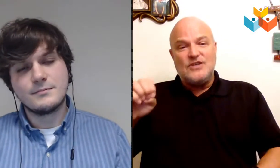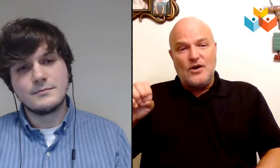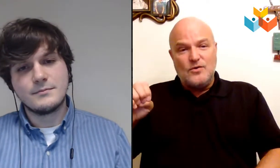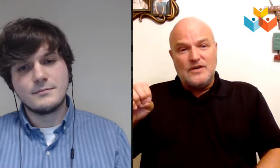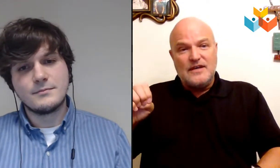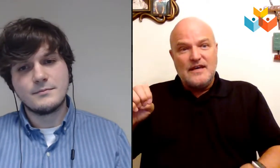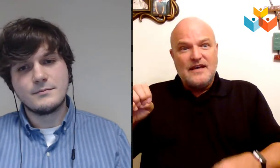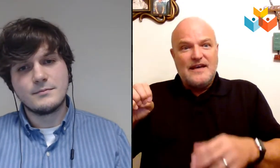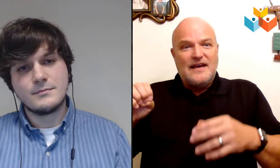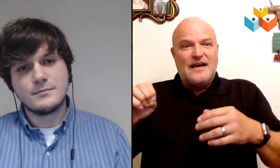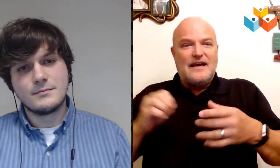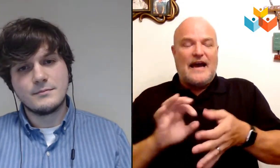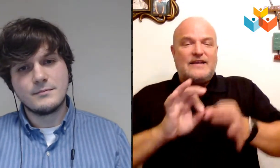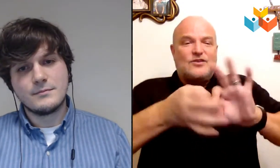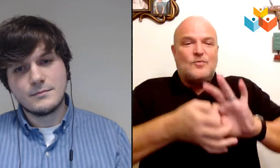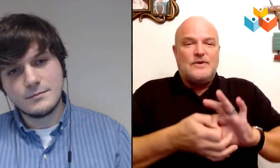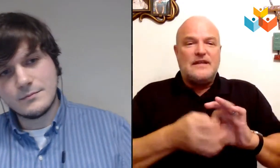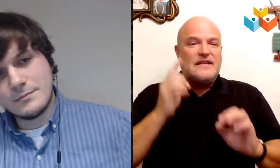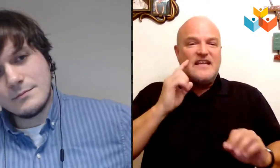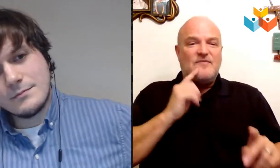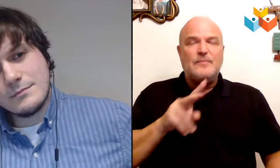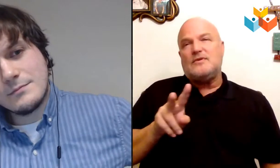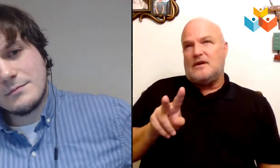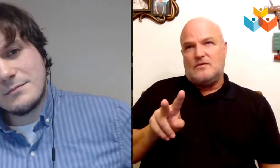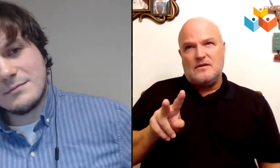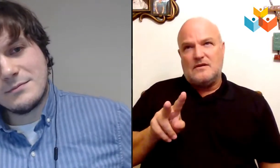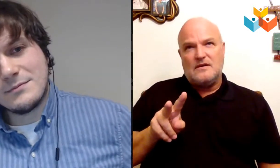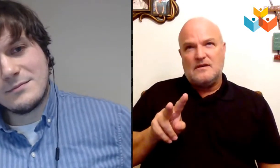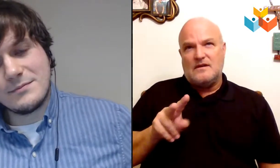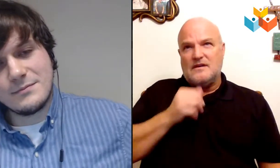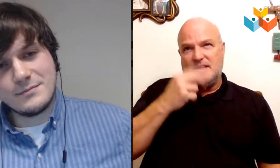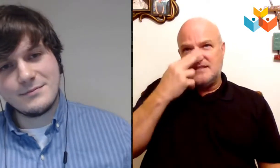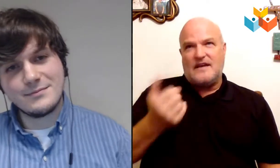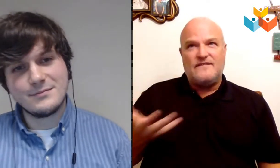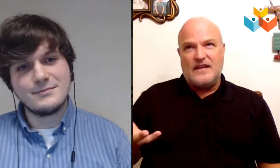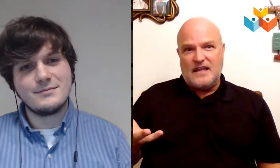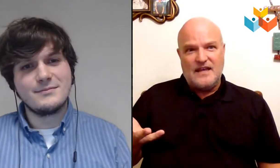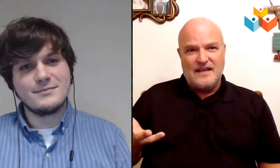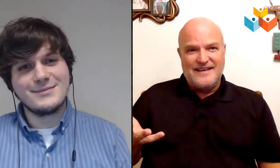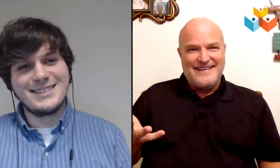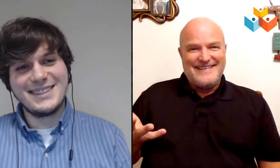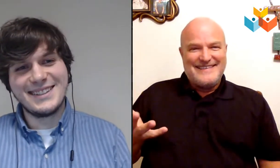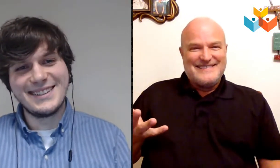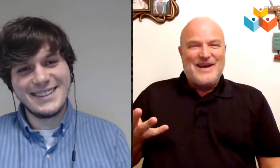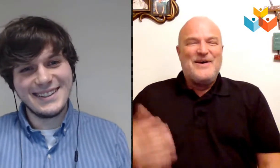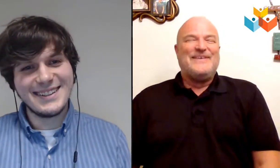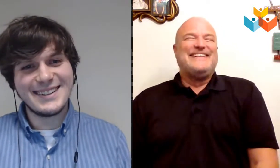says a joke, I interpret it and the deaf people go, it's not funny.